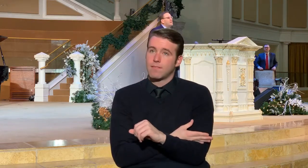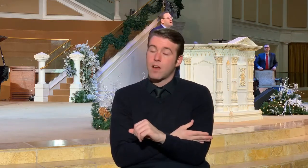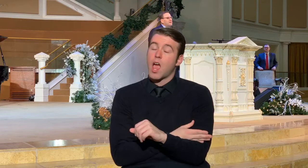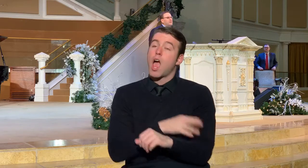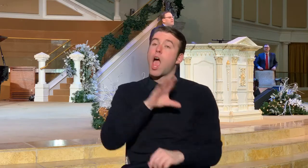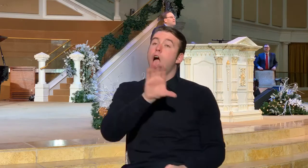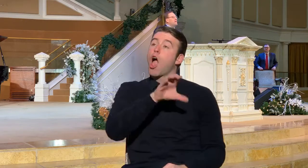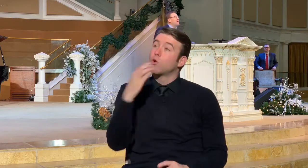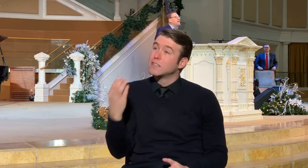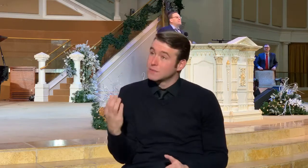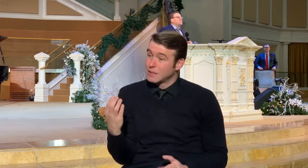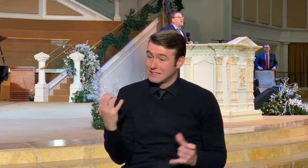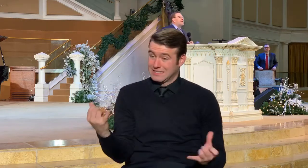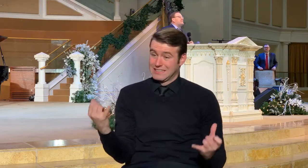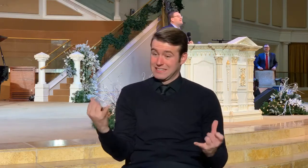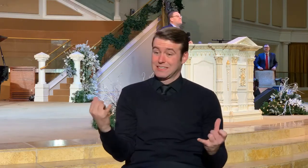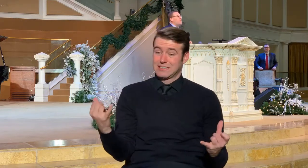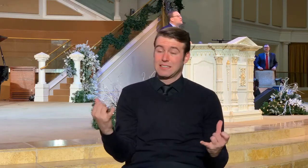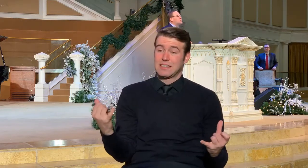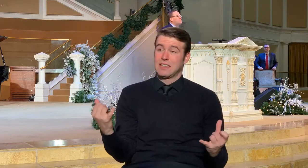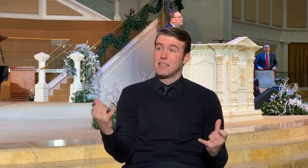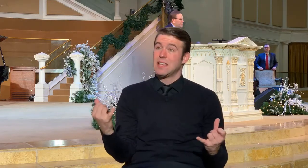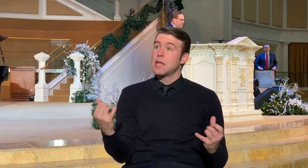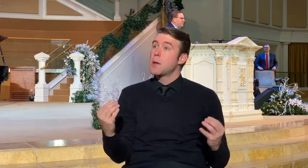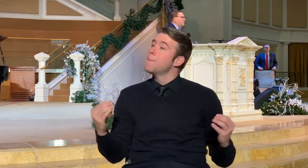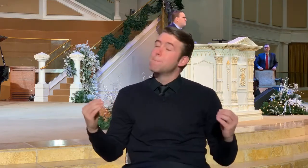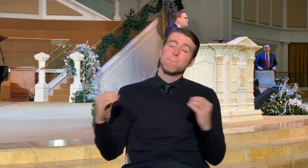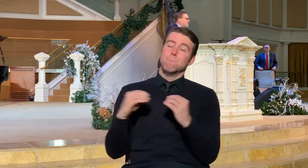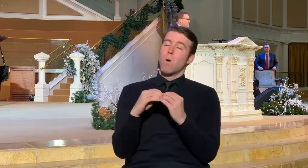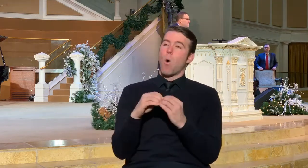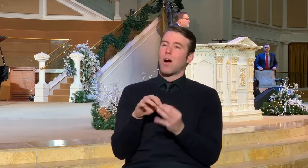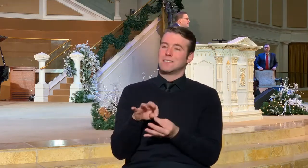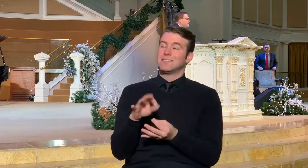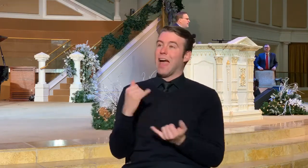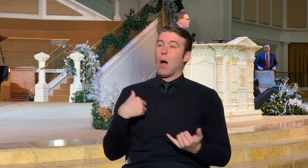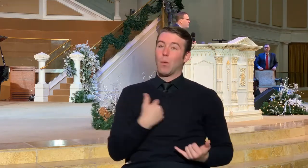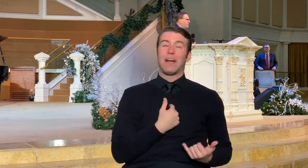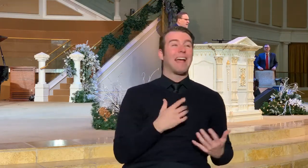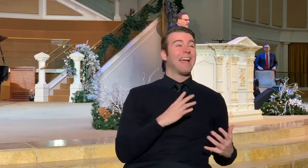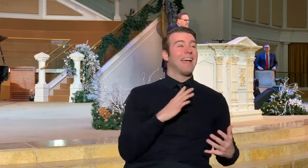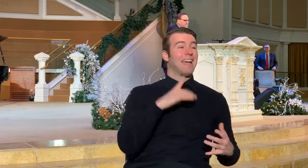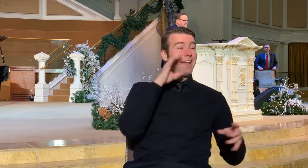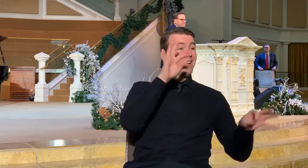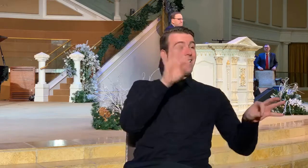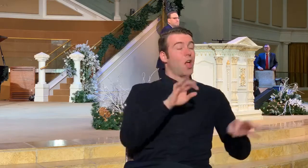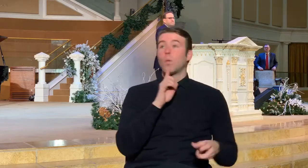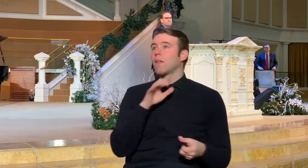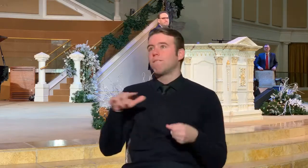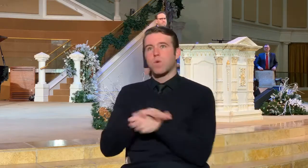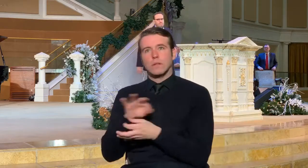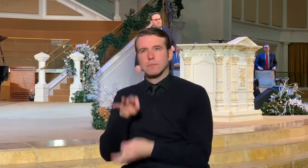Christmas is much more spiritual than we think.